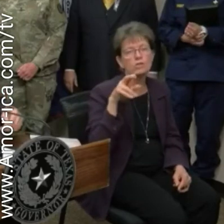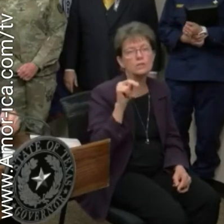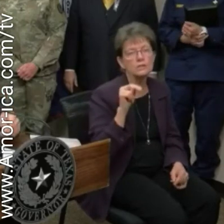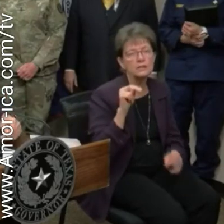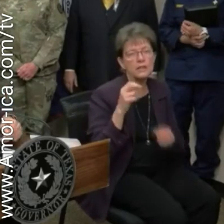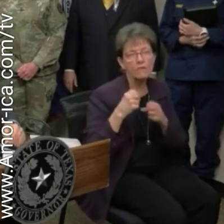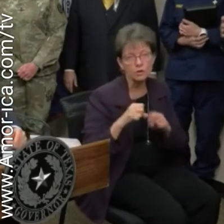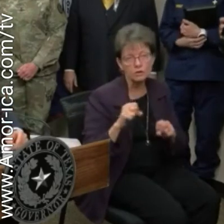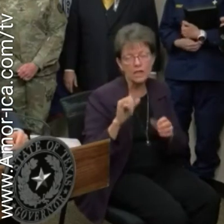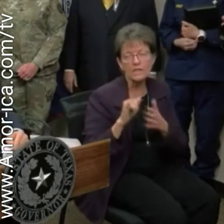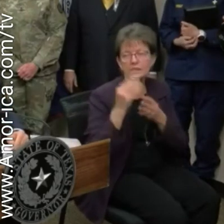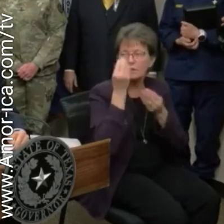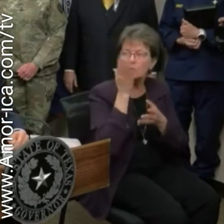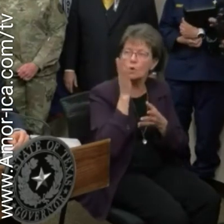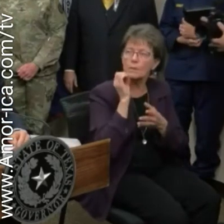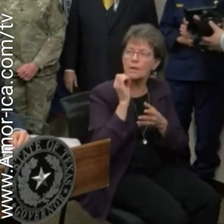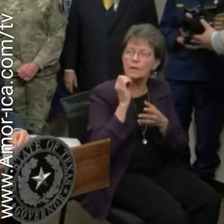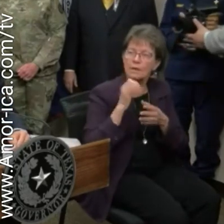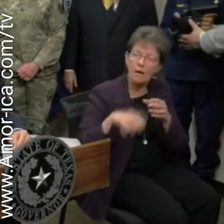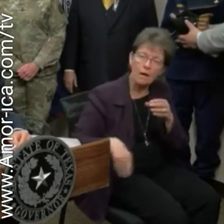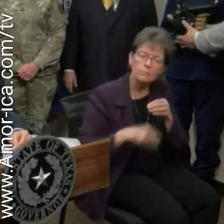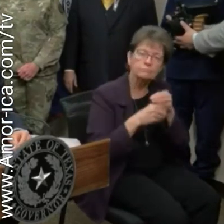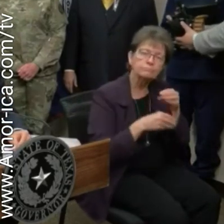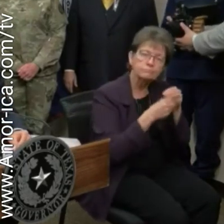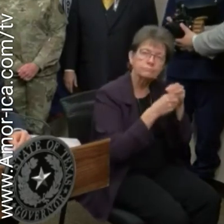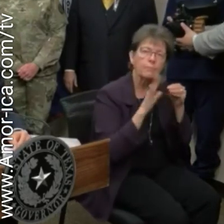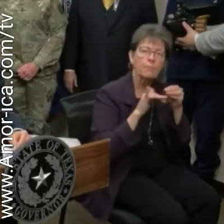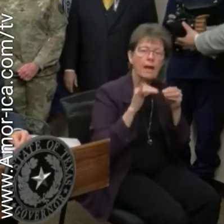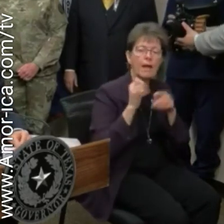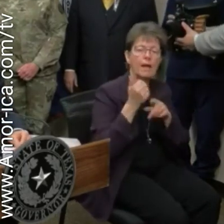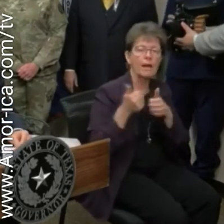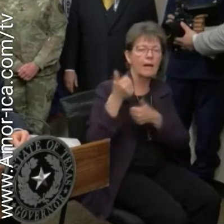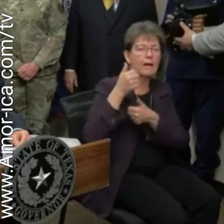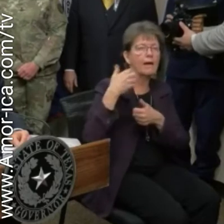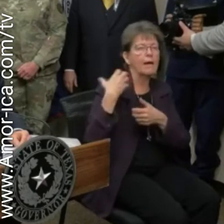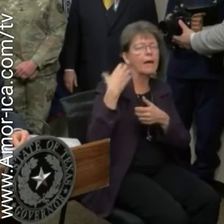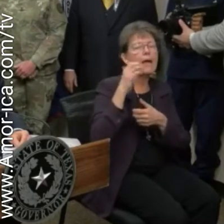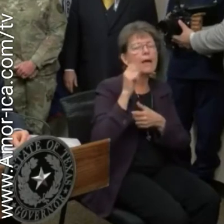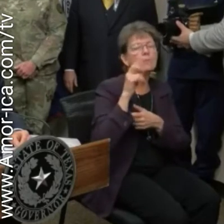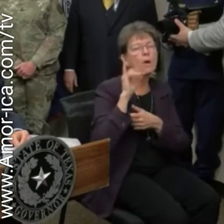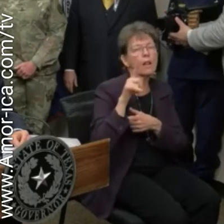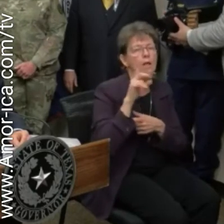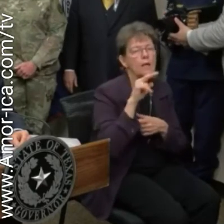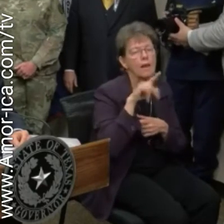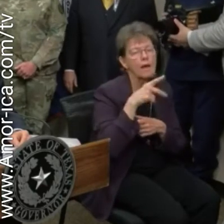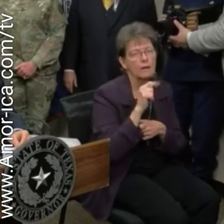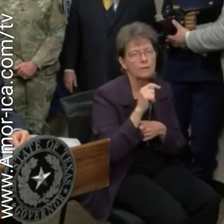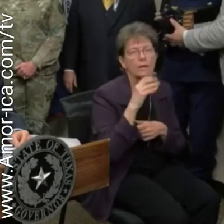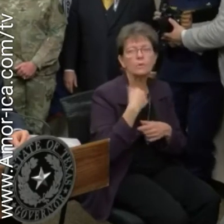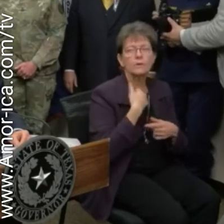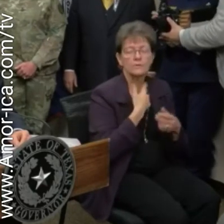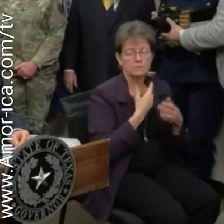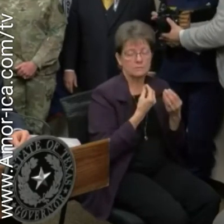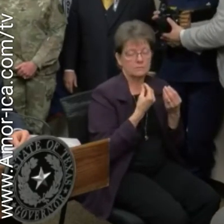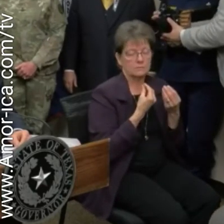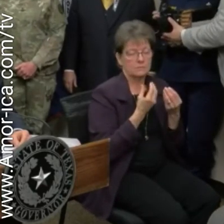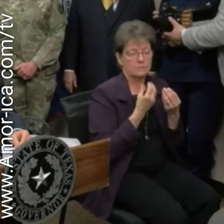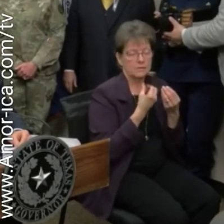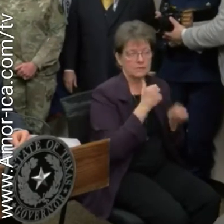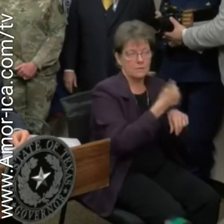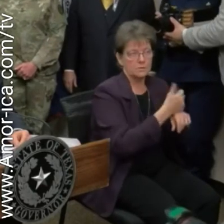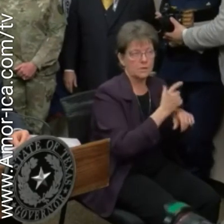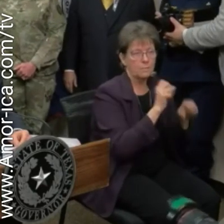this information will be augmented by Admiral Knight shortly. But Texas DSHS established capacity